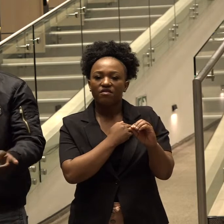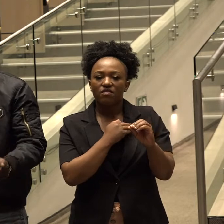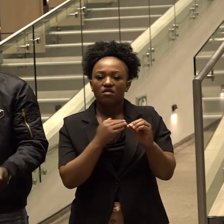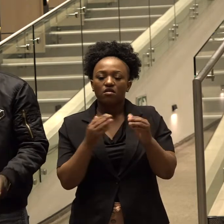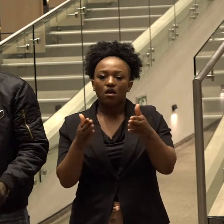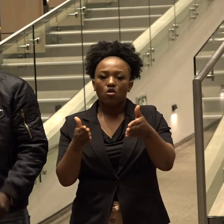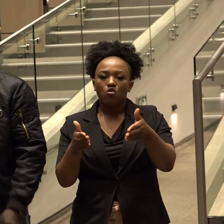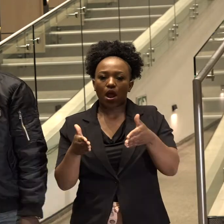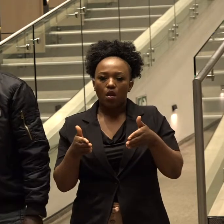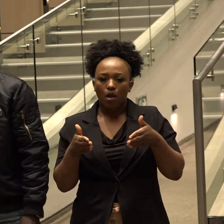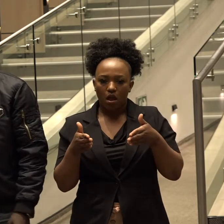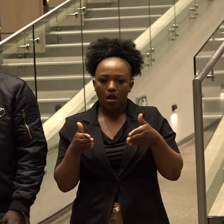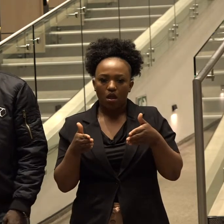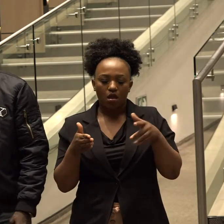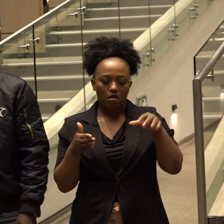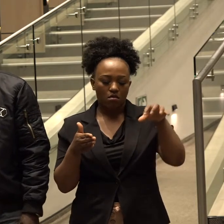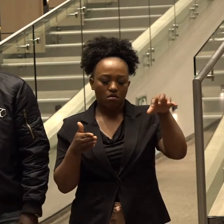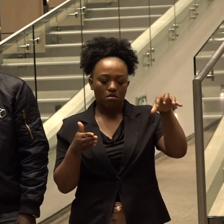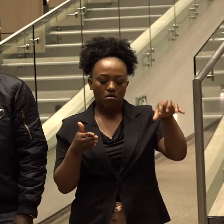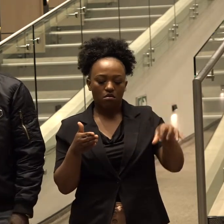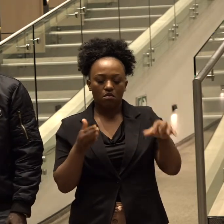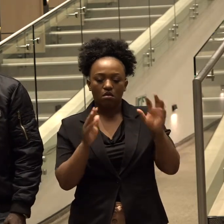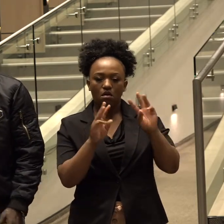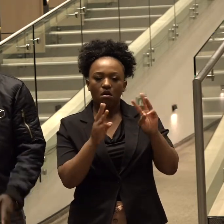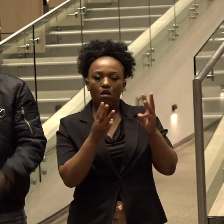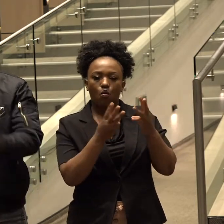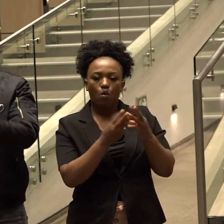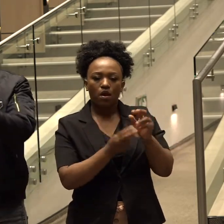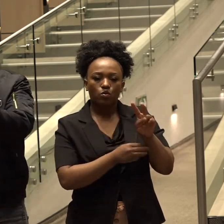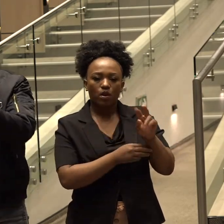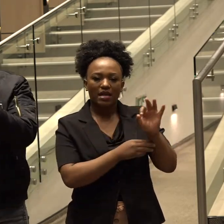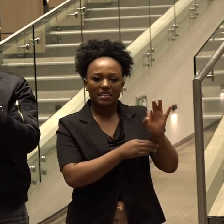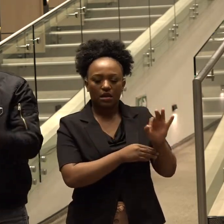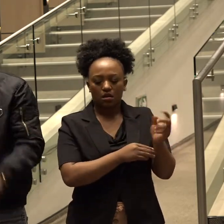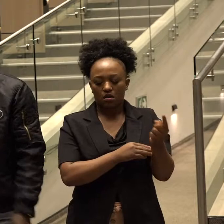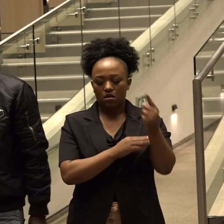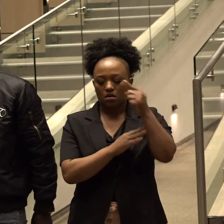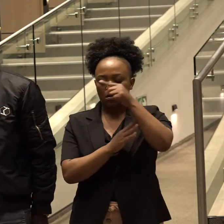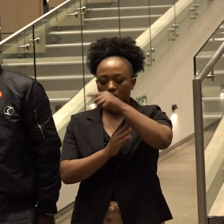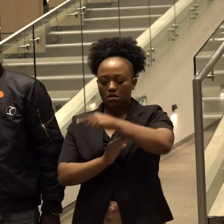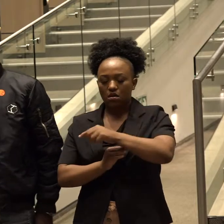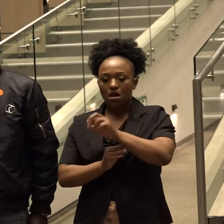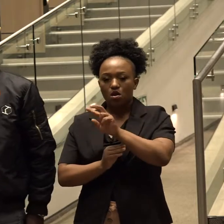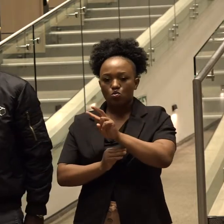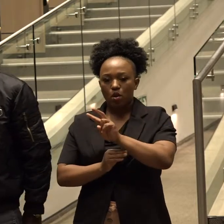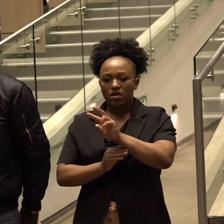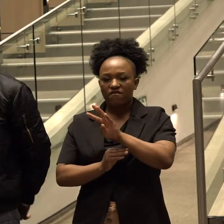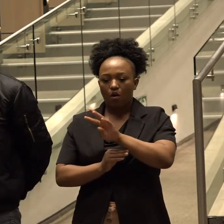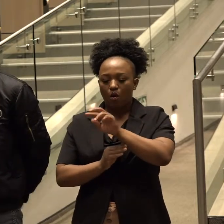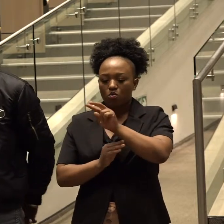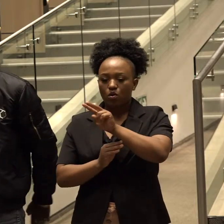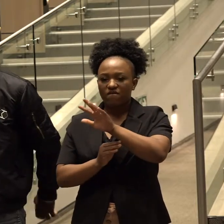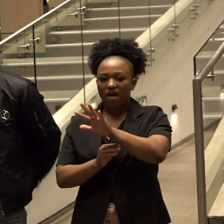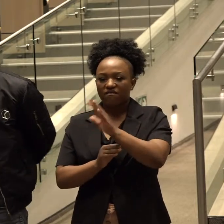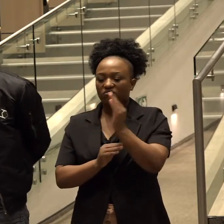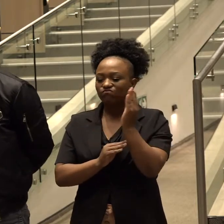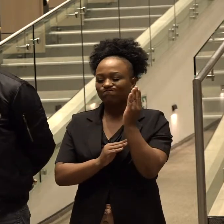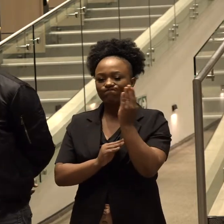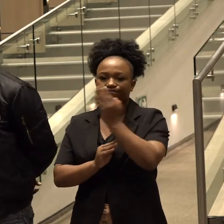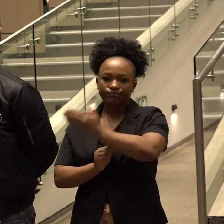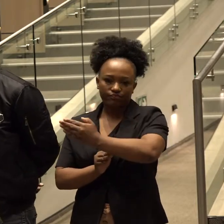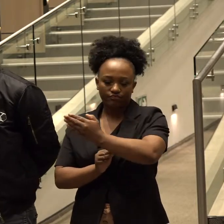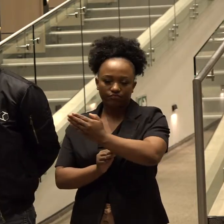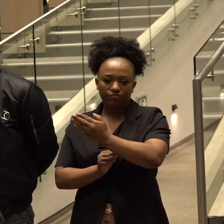123 and 24 25 right in the middle towards mamelodi